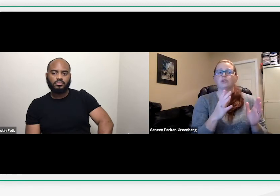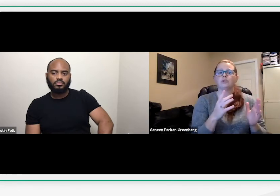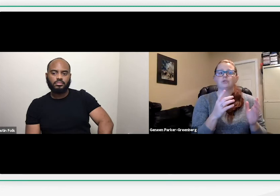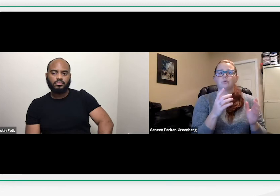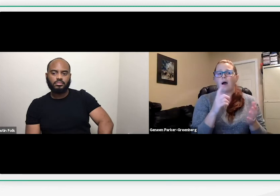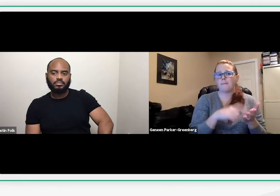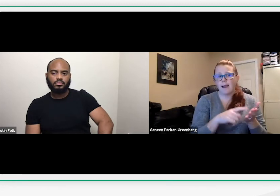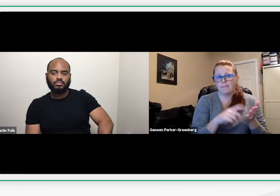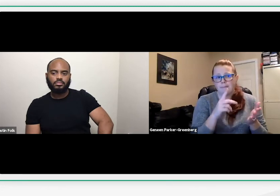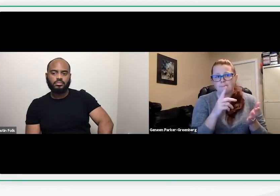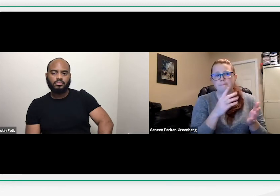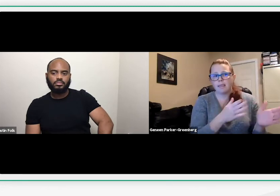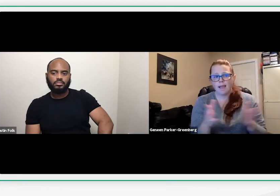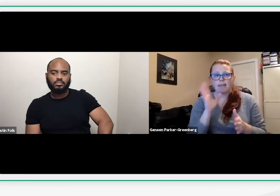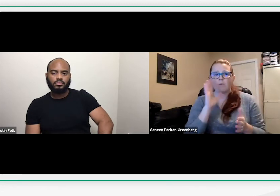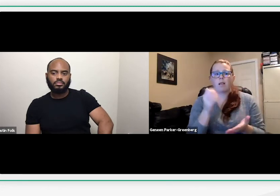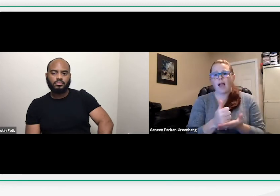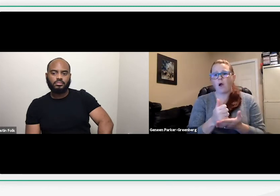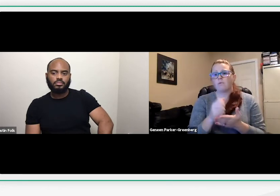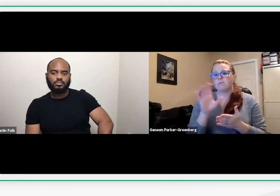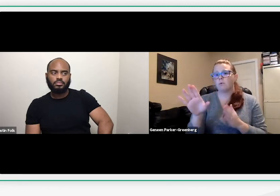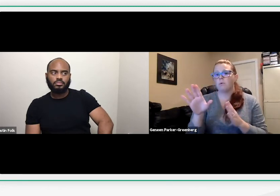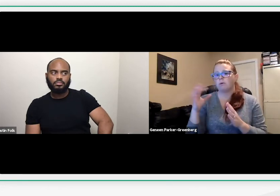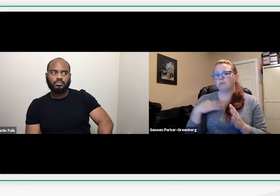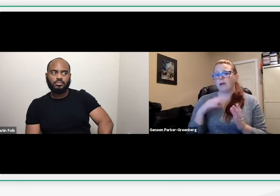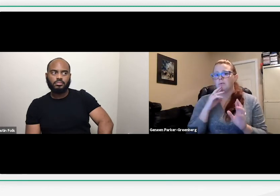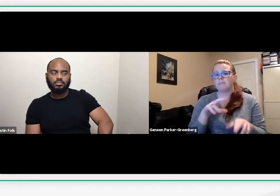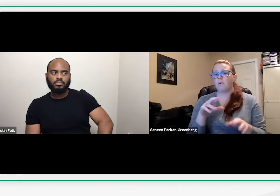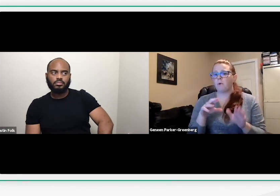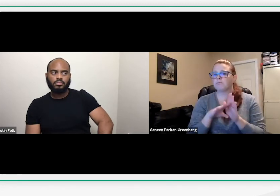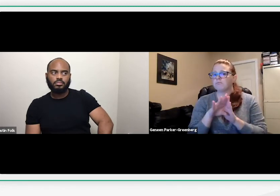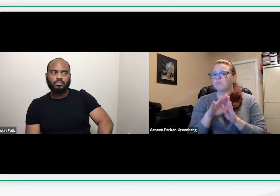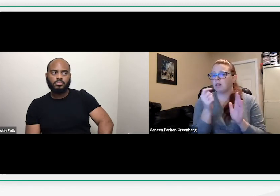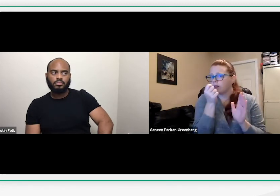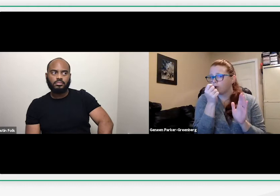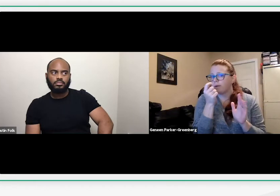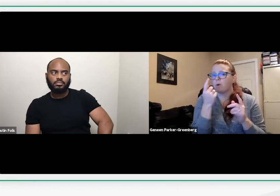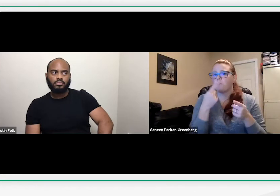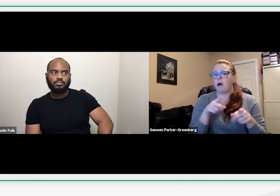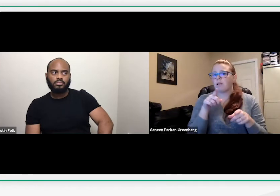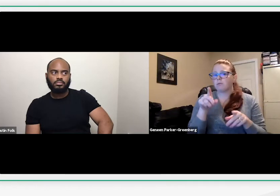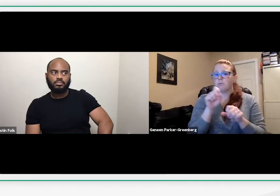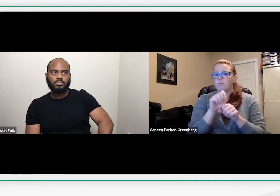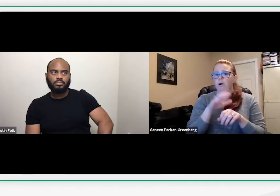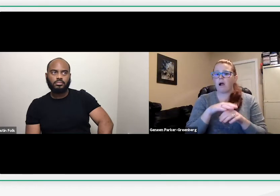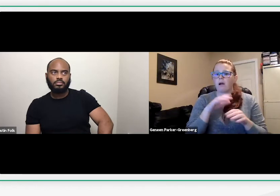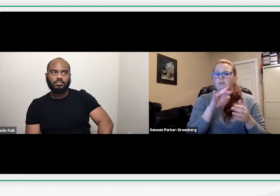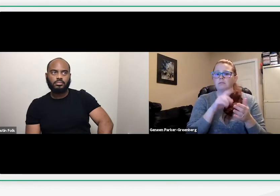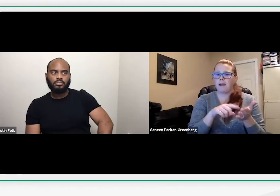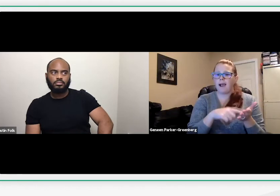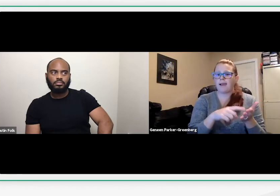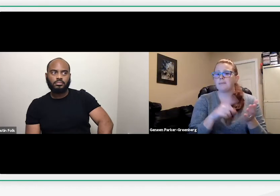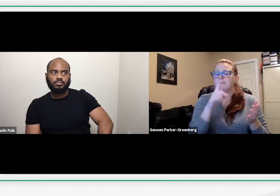a lot of options to deal directly with the creditors. You can set up a payment plan, which will help bring